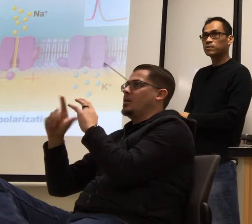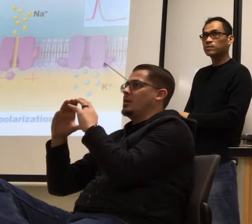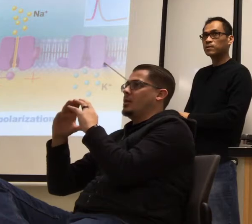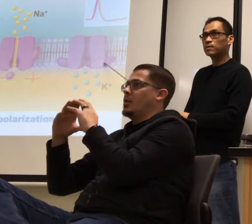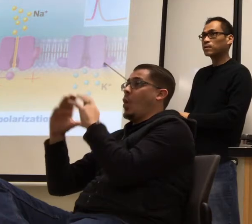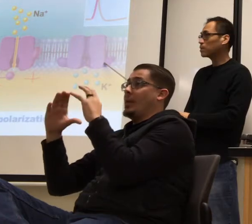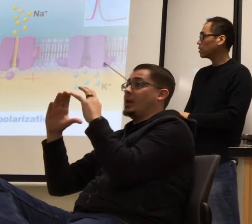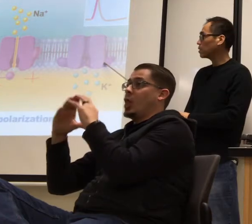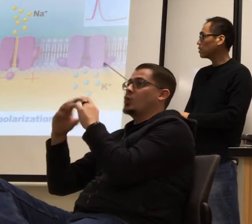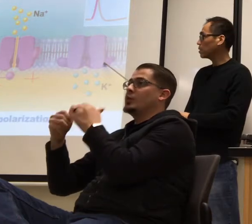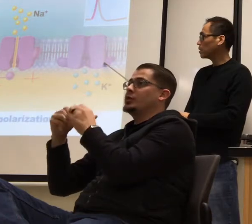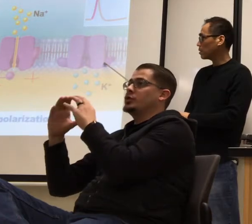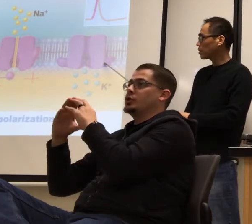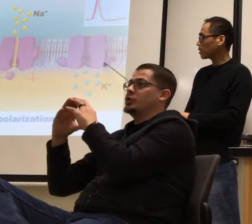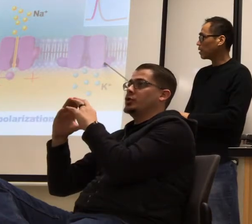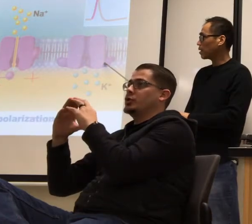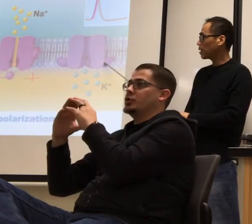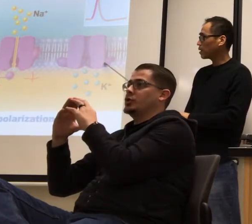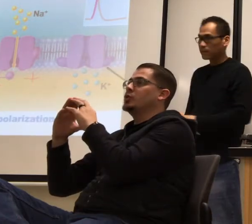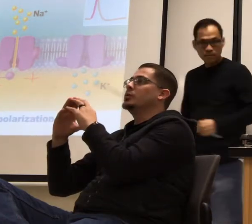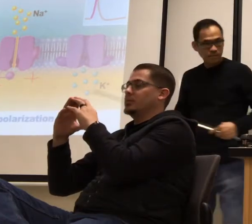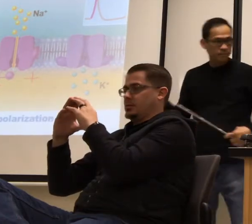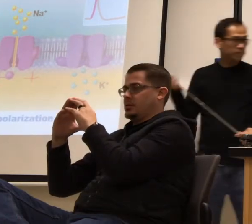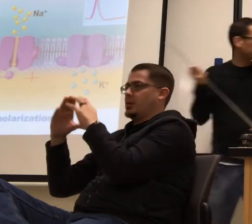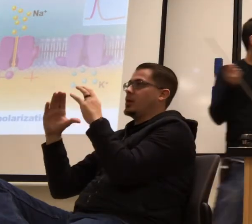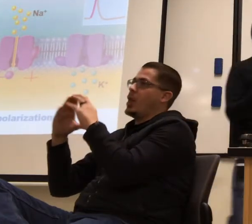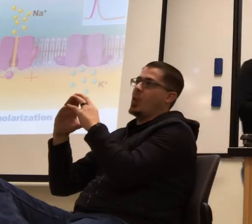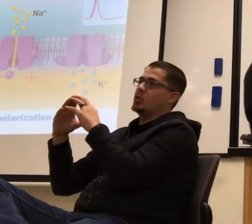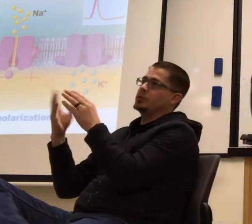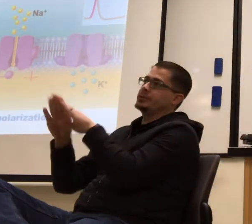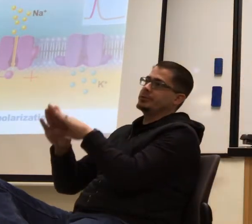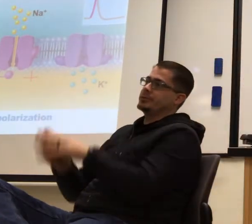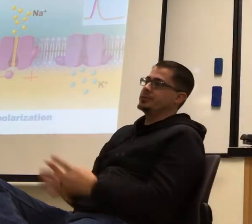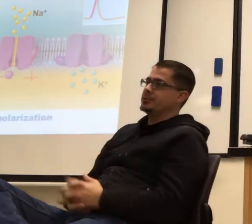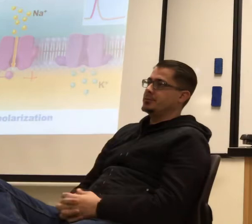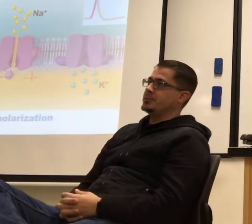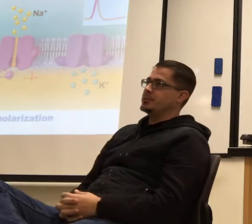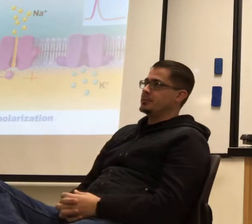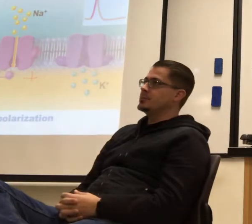or close? Okay.